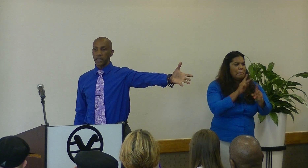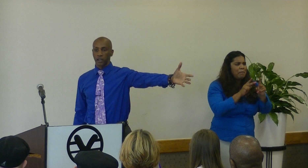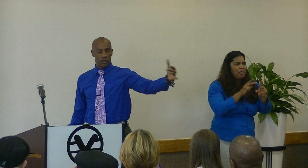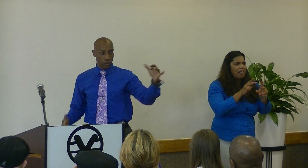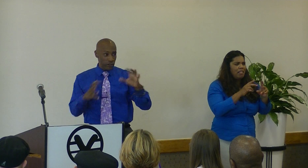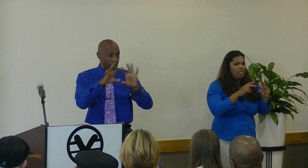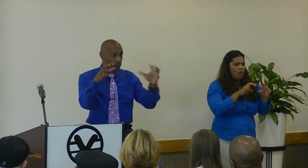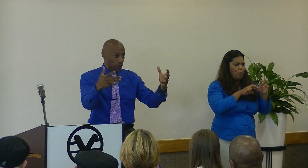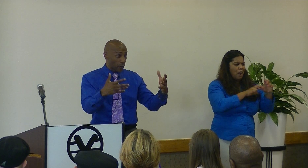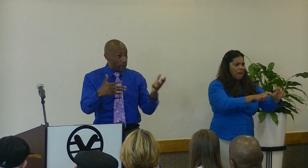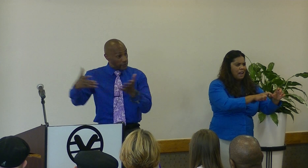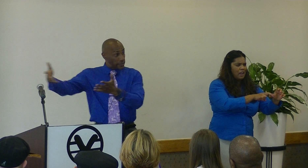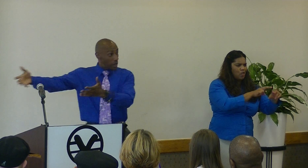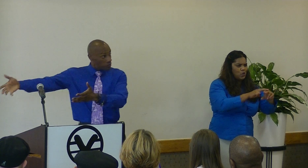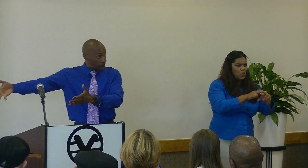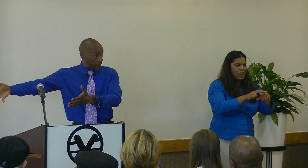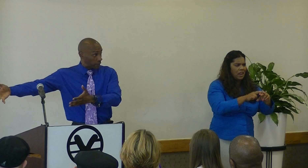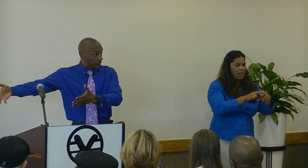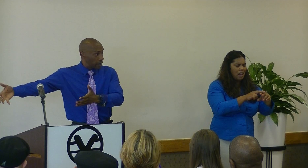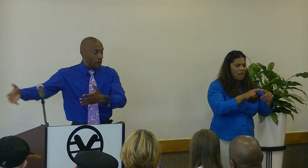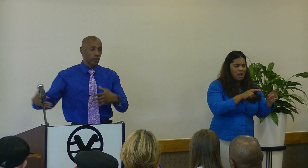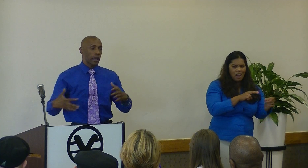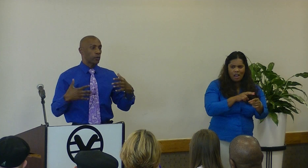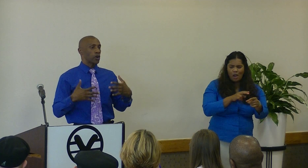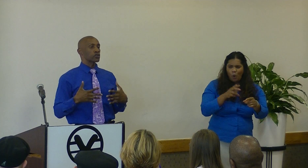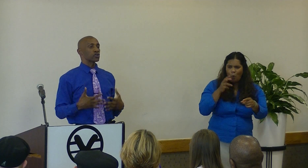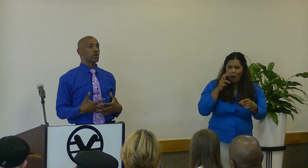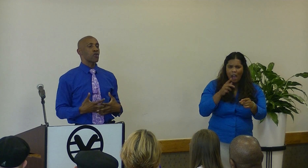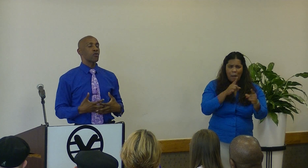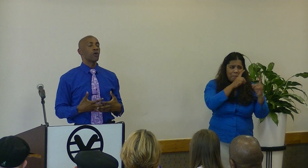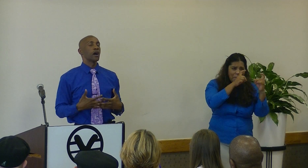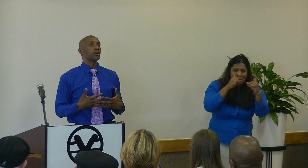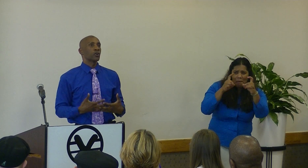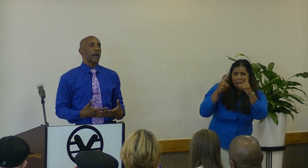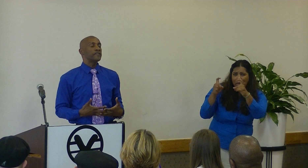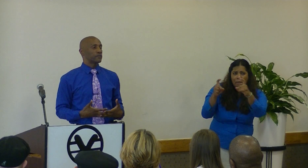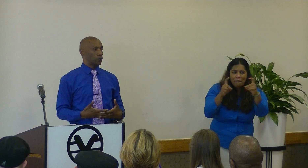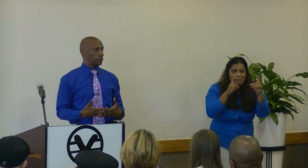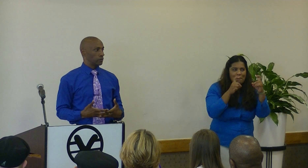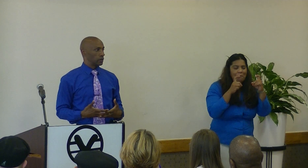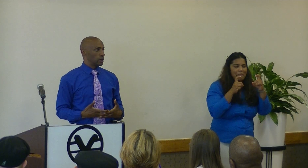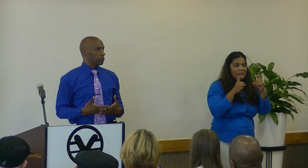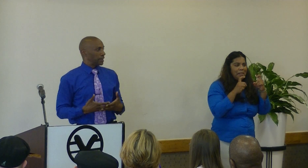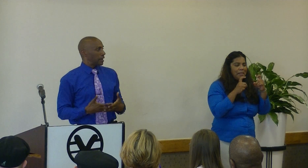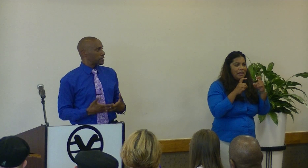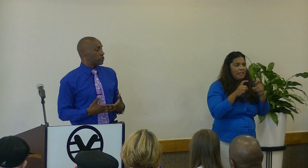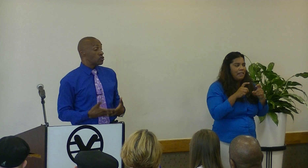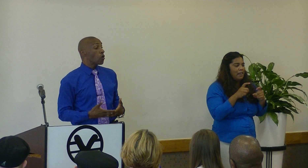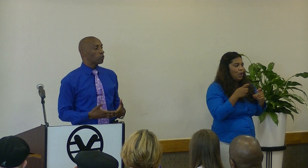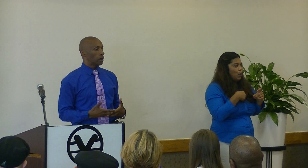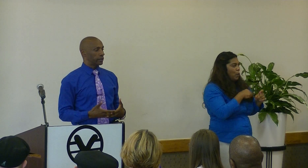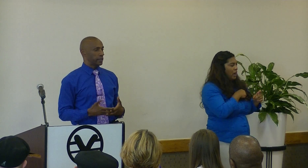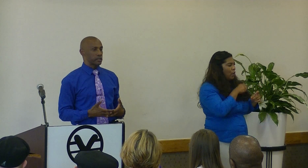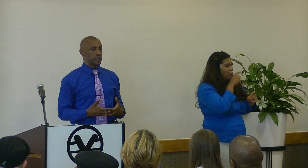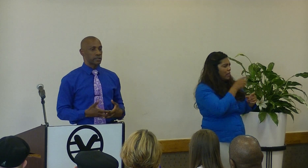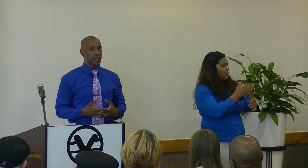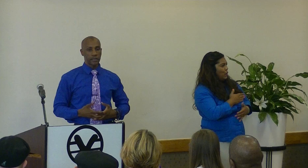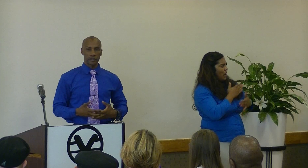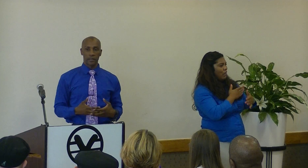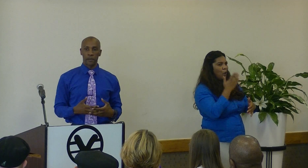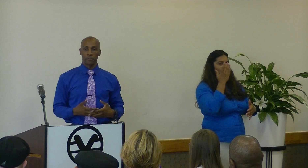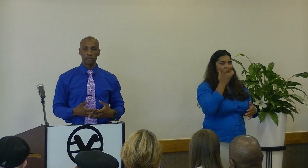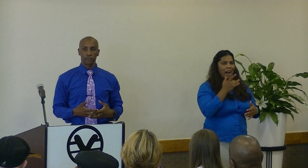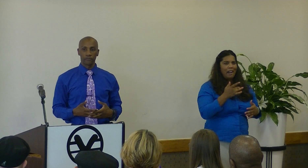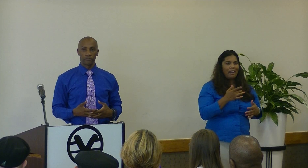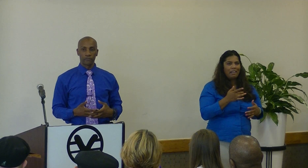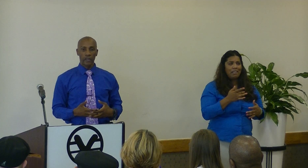ever seen. So they're gathering around and they tell the family. And they're like, we are so grateful because no one is this